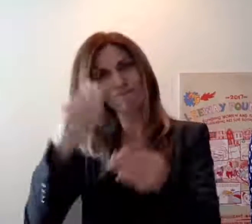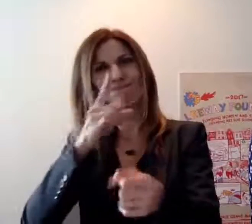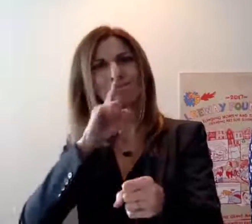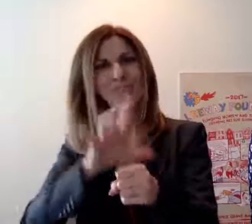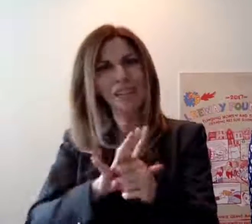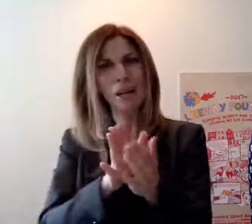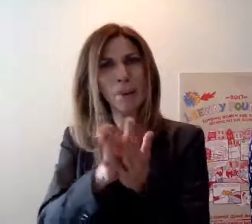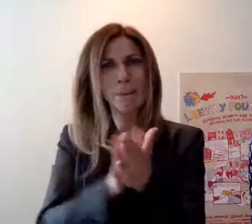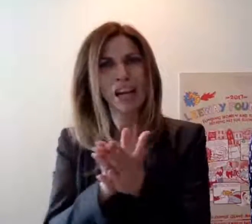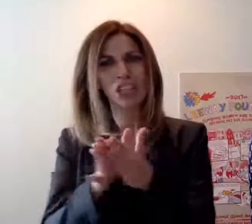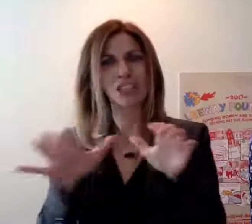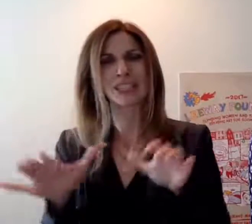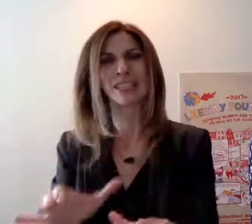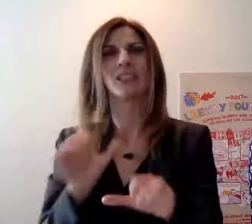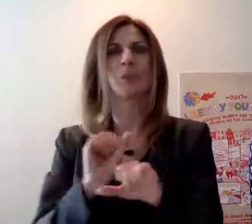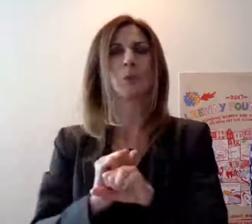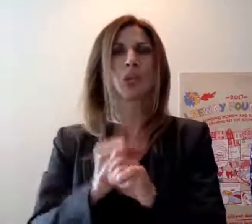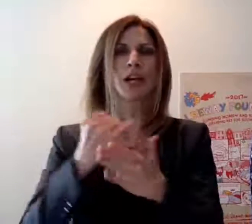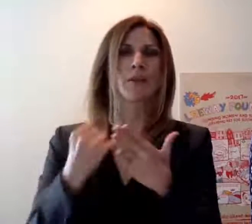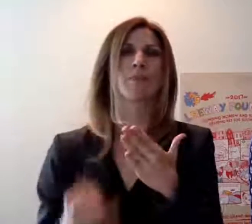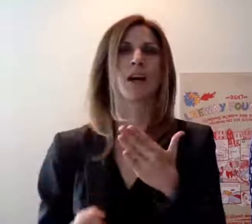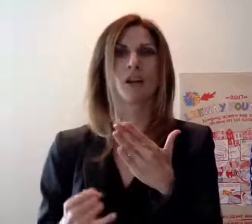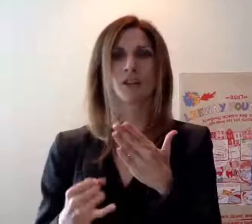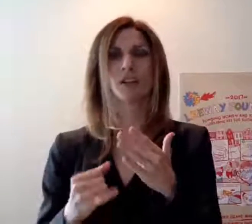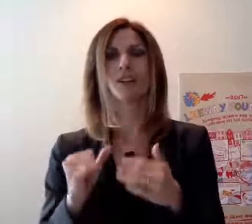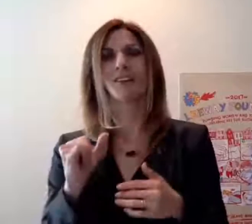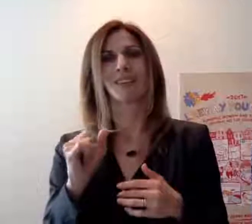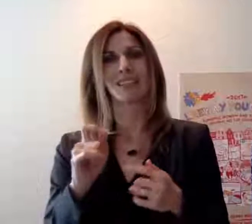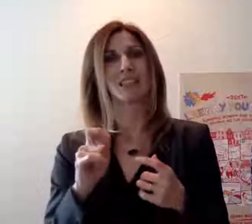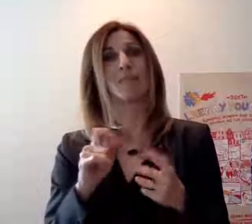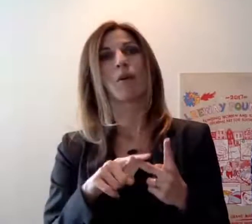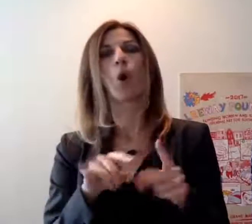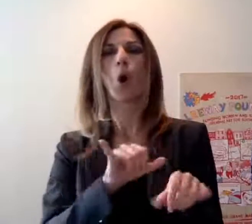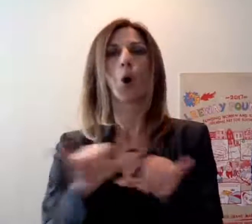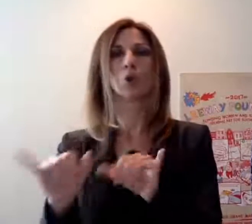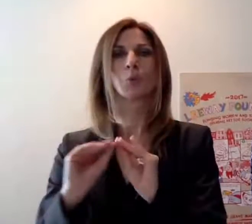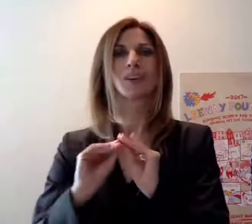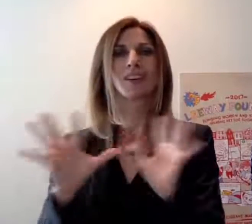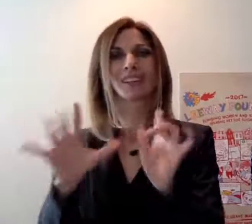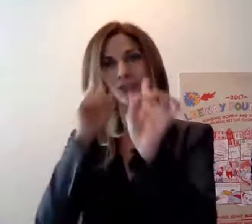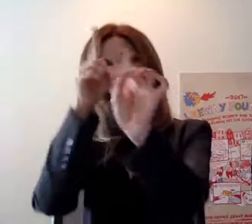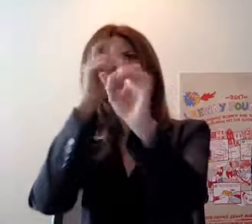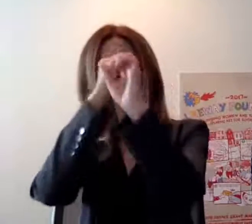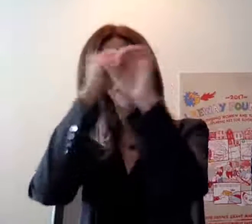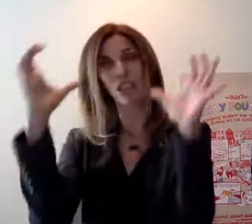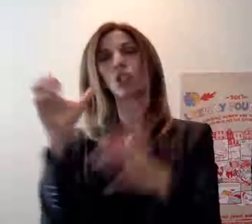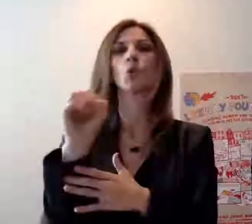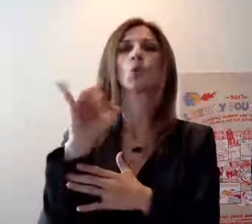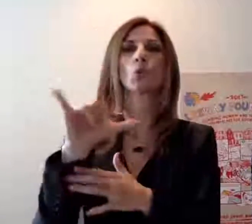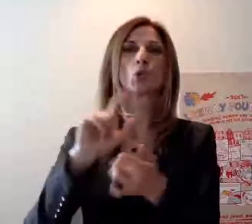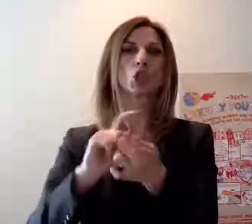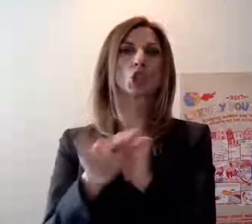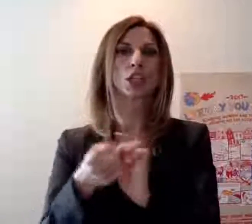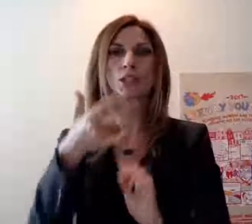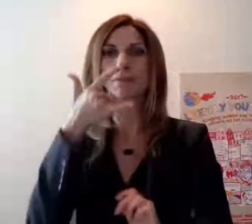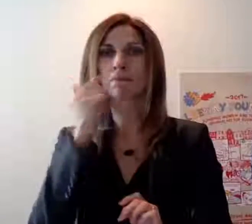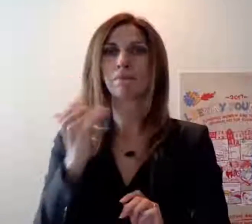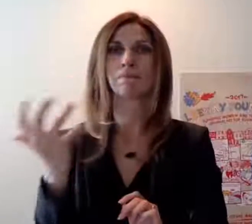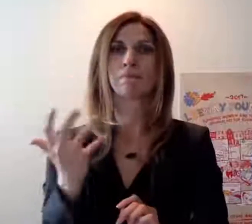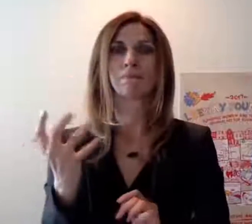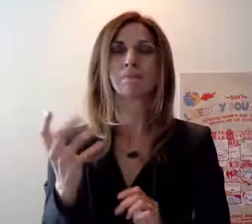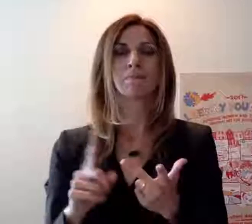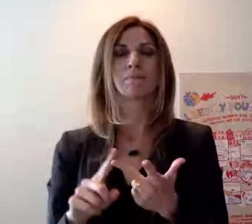and passion to your practice, as well as a clearly articulated vision for social change. And then the third